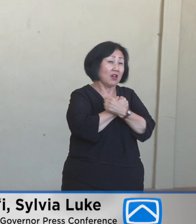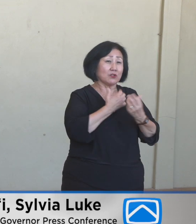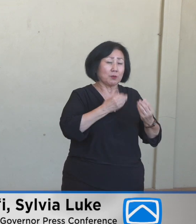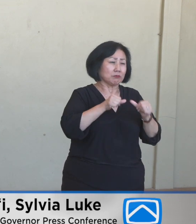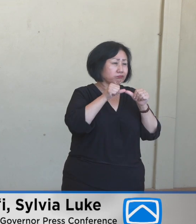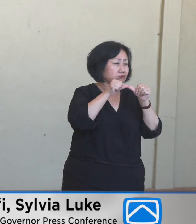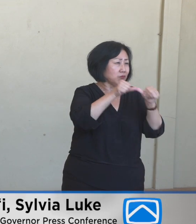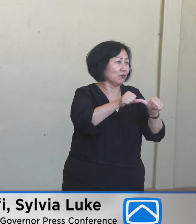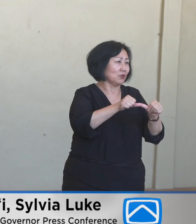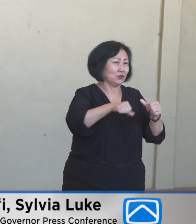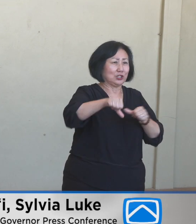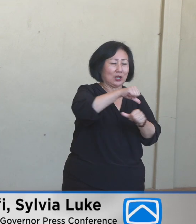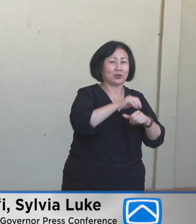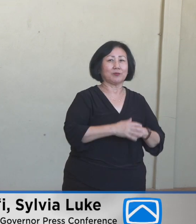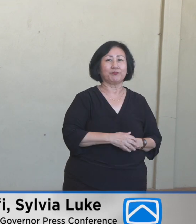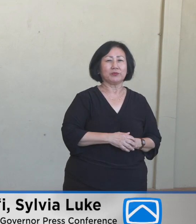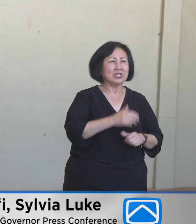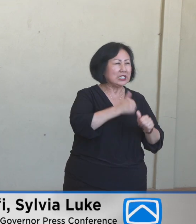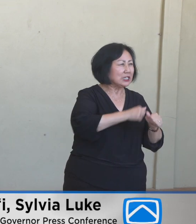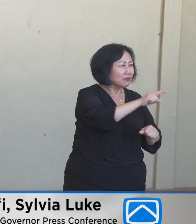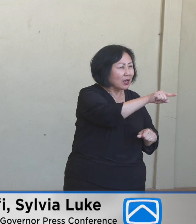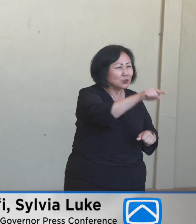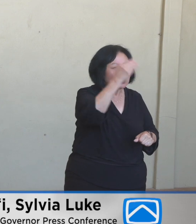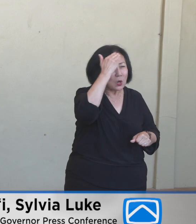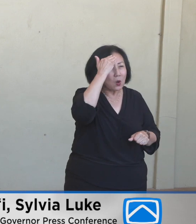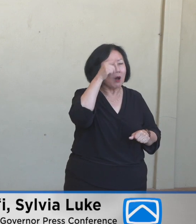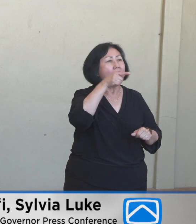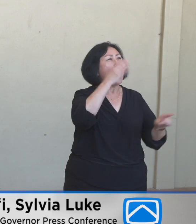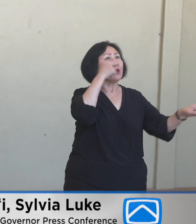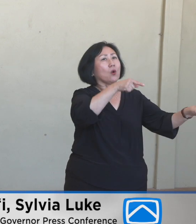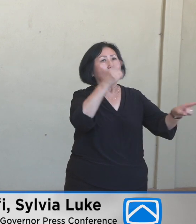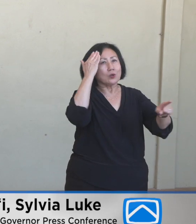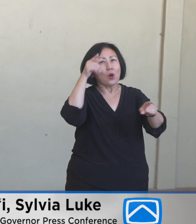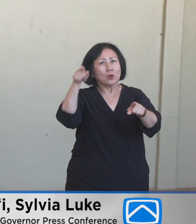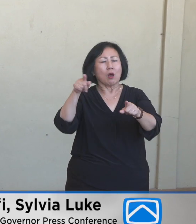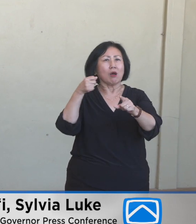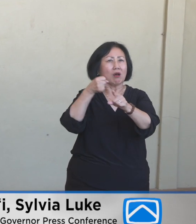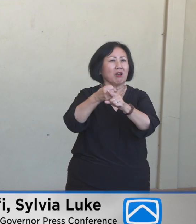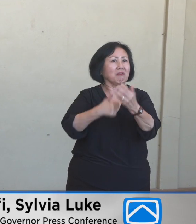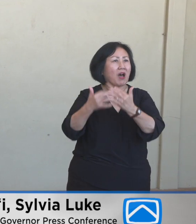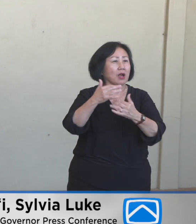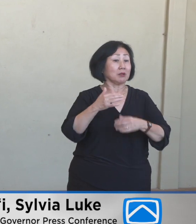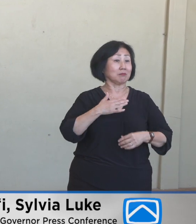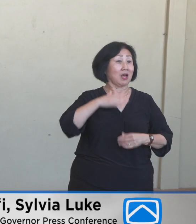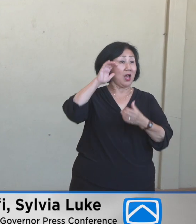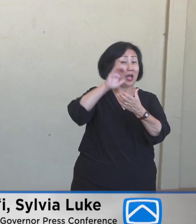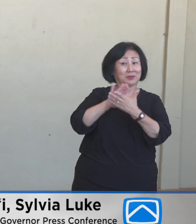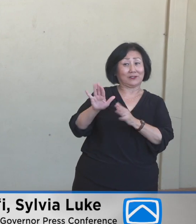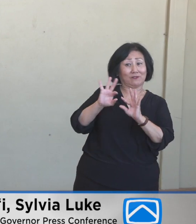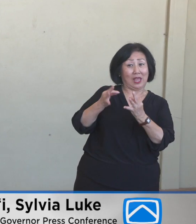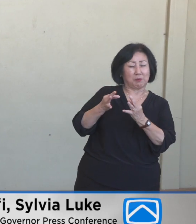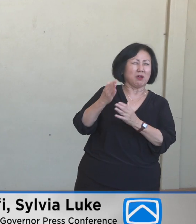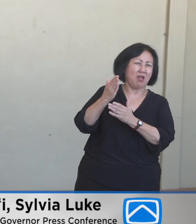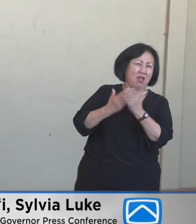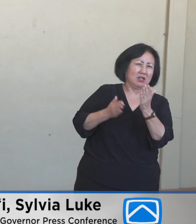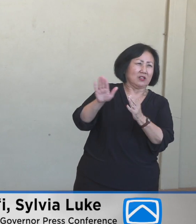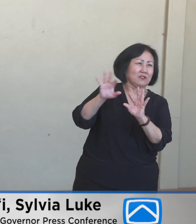other. Each of us knows somebody impacted. In fact, my husband's family, part of his